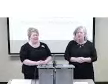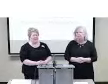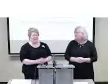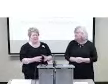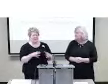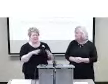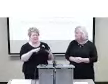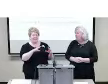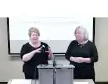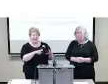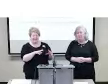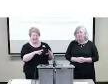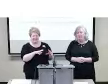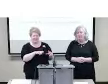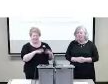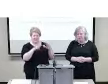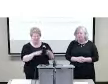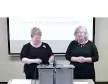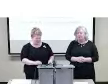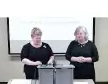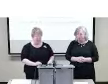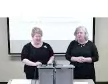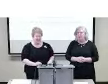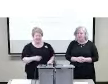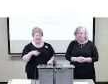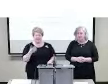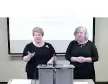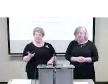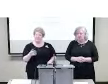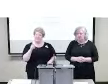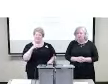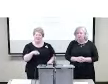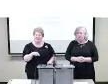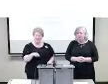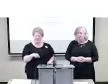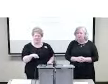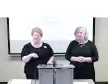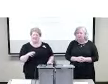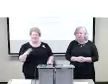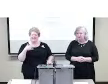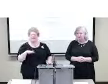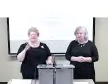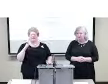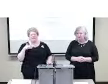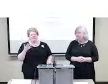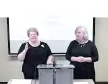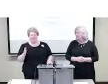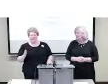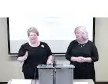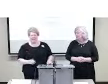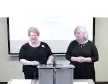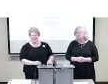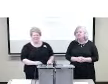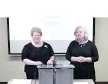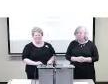night before and so that's a sunday night activity we're doing all this on sunday night this suggestion for saturday though saturdays should be a